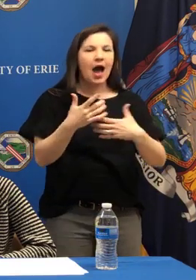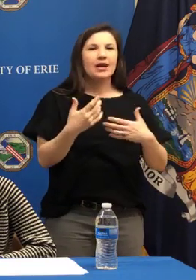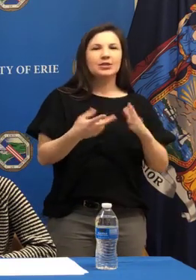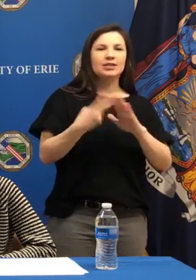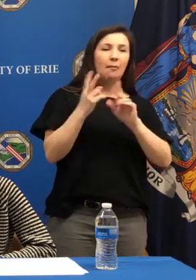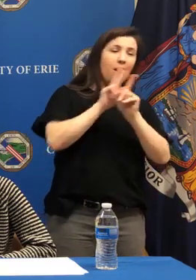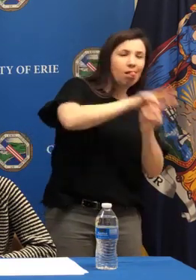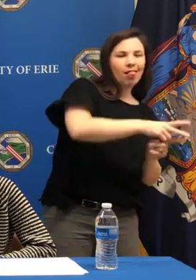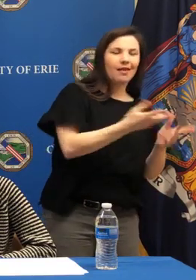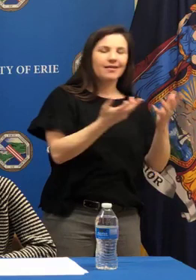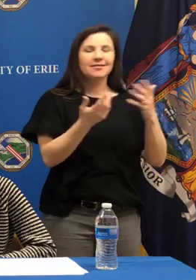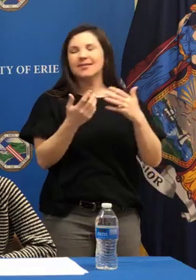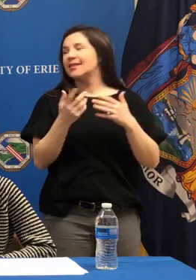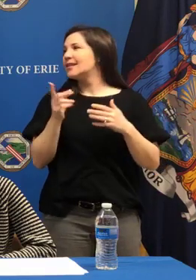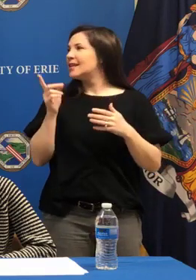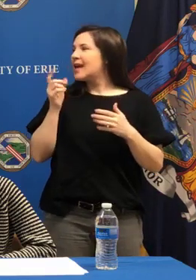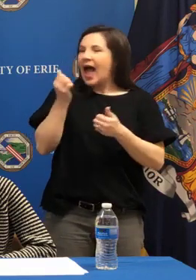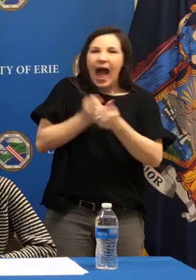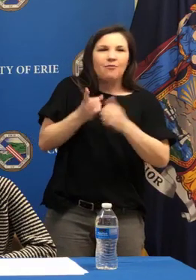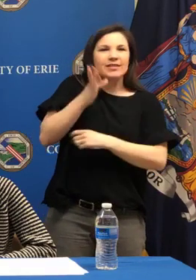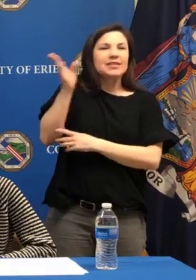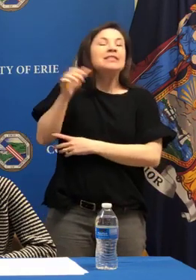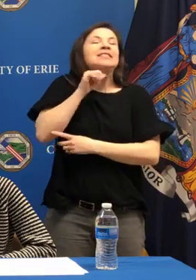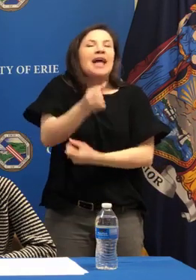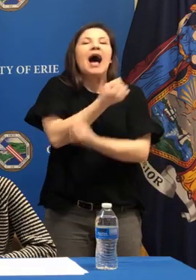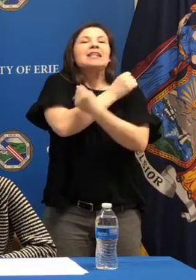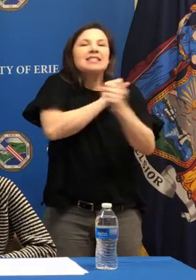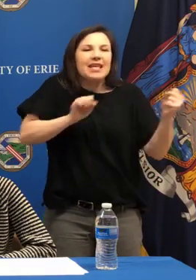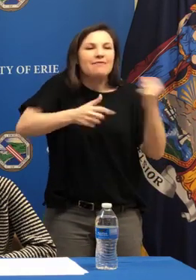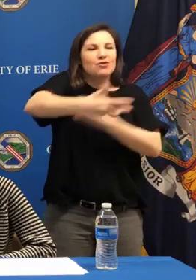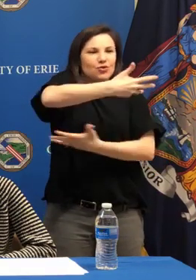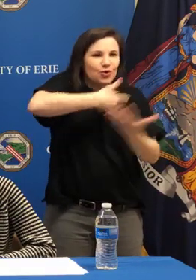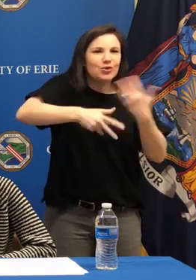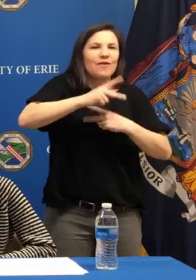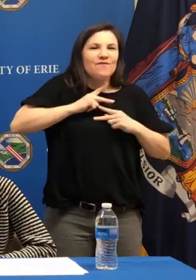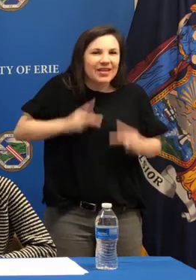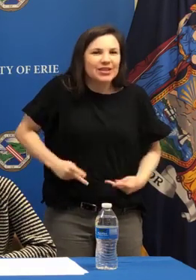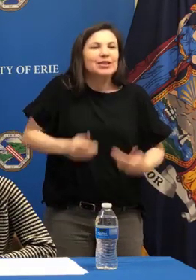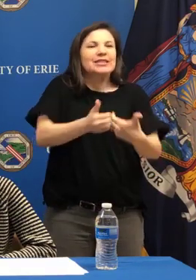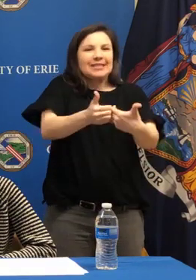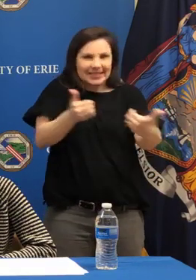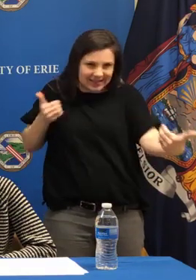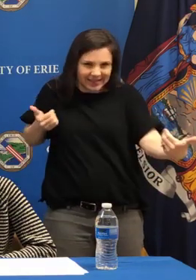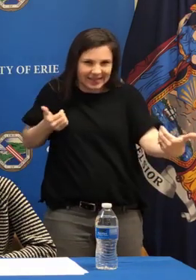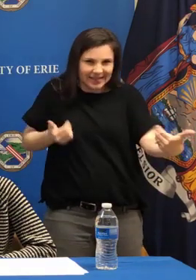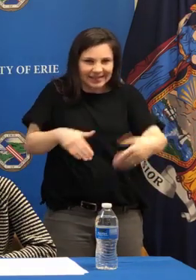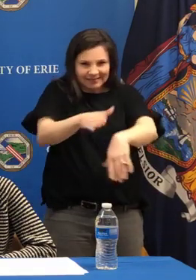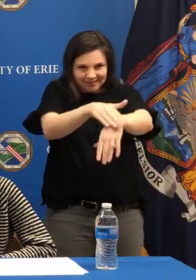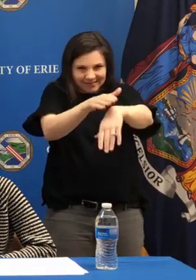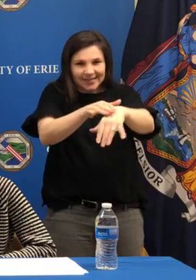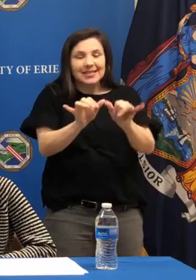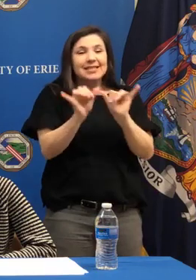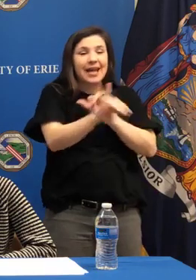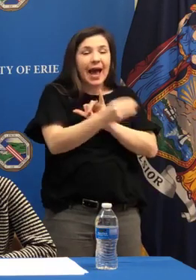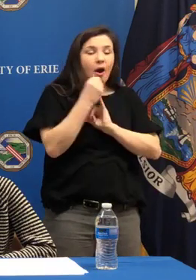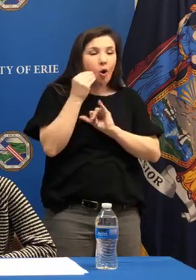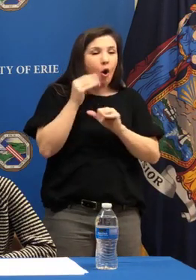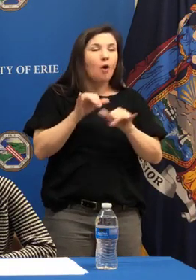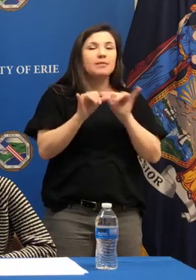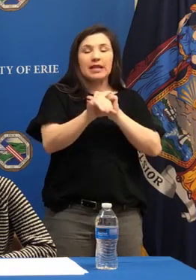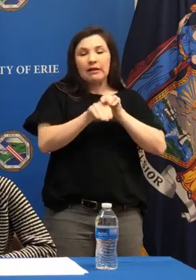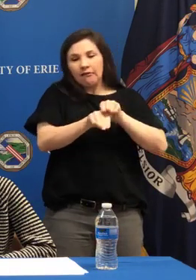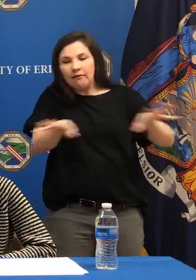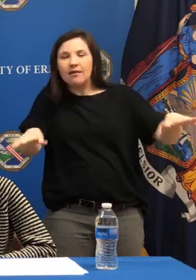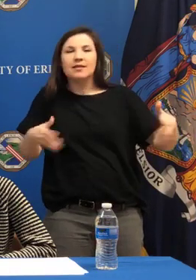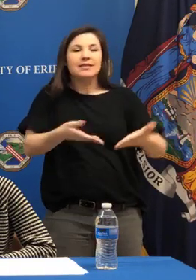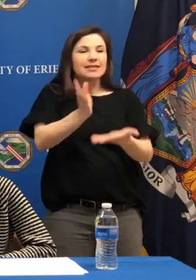teamed. Everyone's in there. This is not safe social physical distancing. You want to stay home, you want to stay spread, stop